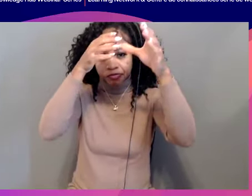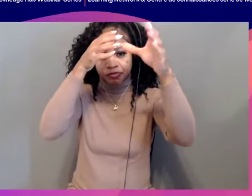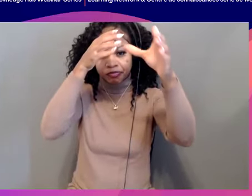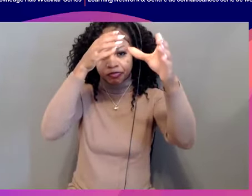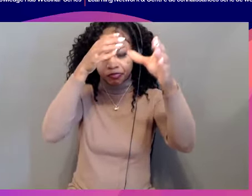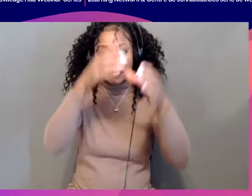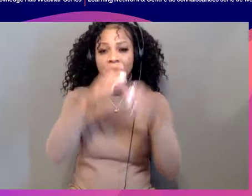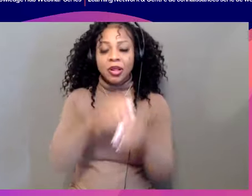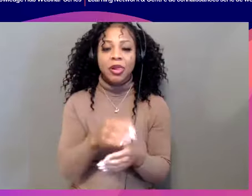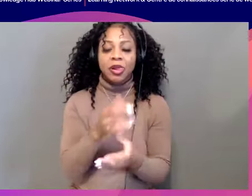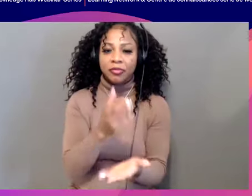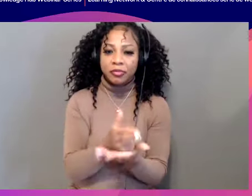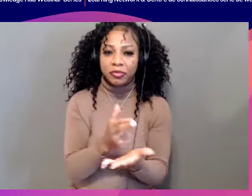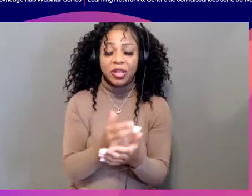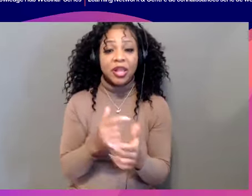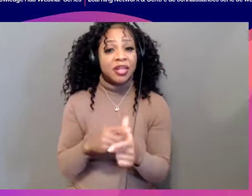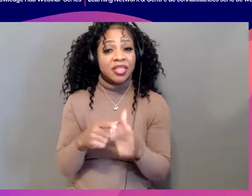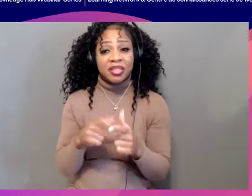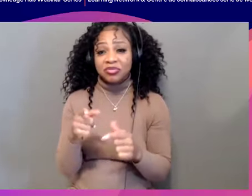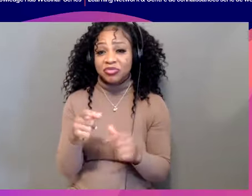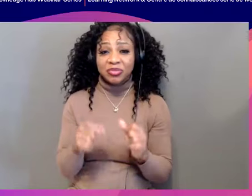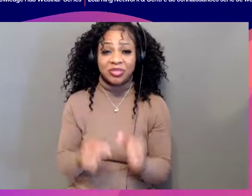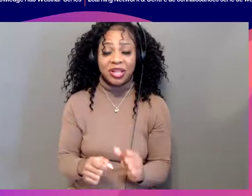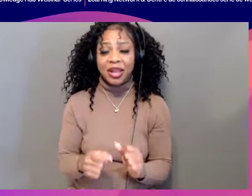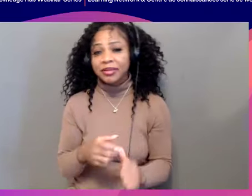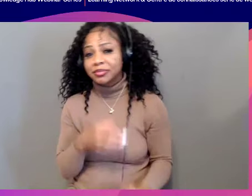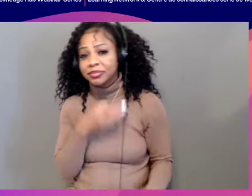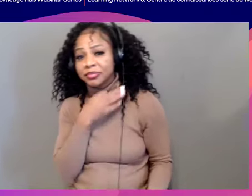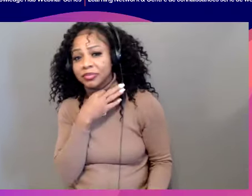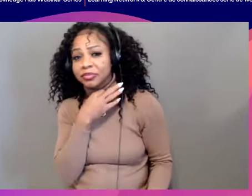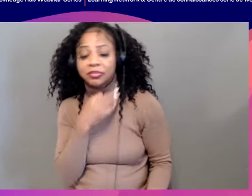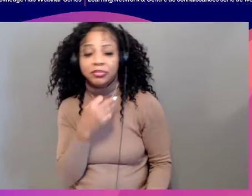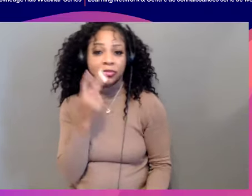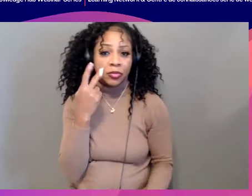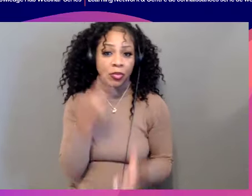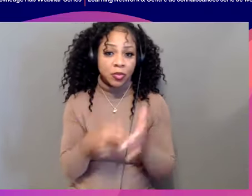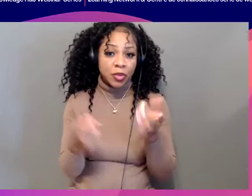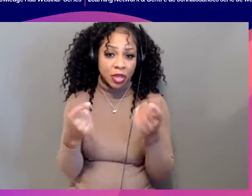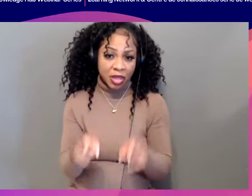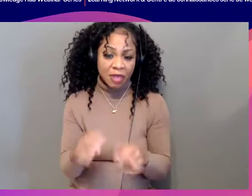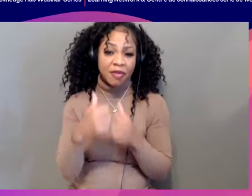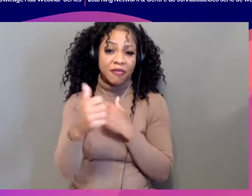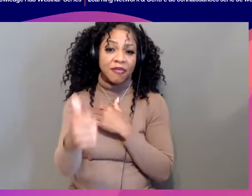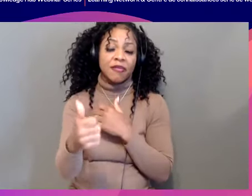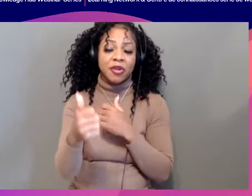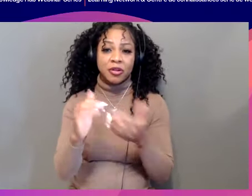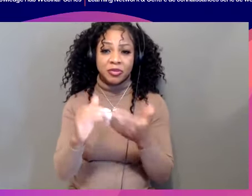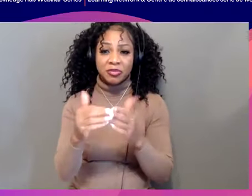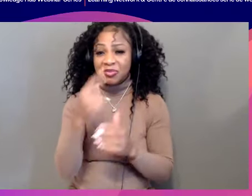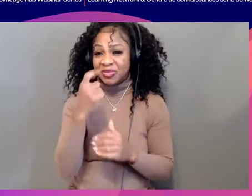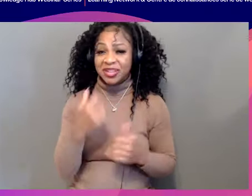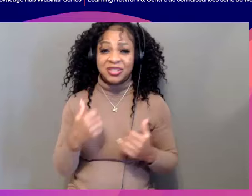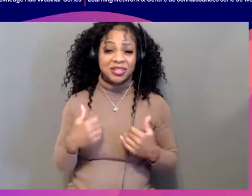seek out and are aware of whatever might be happening in that rural community, because there are pockets of queer and trans people